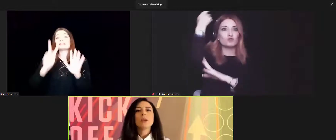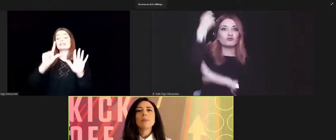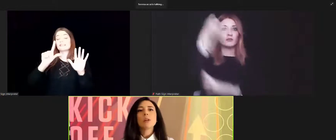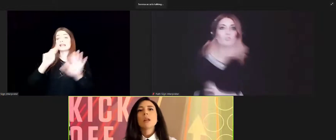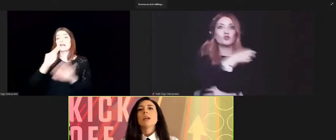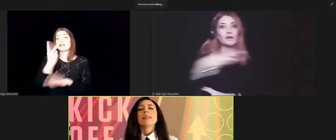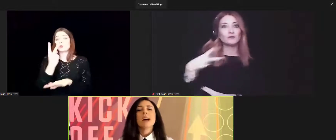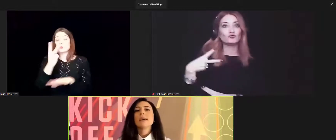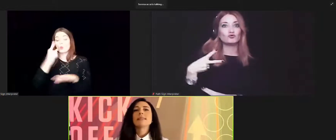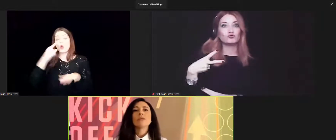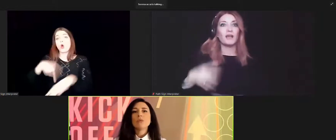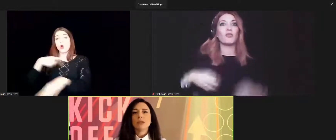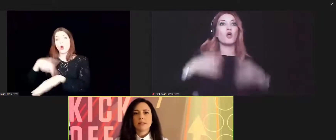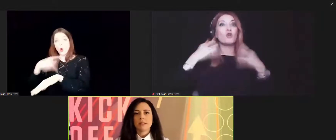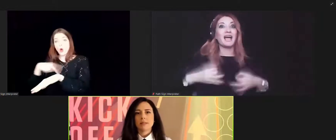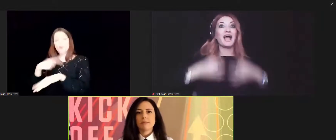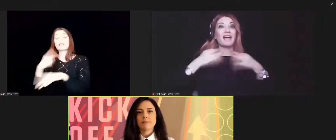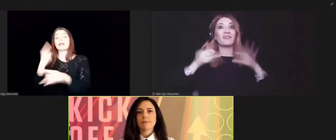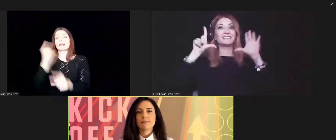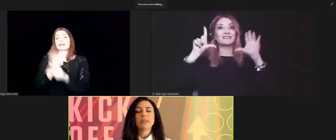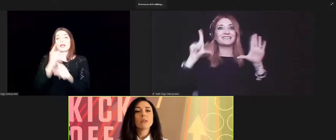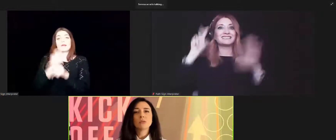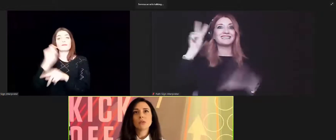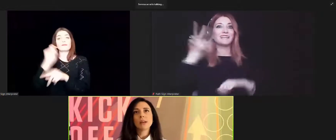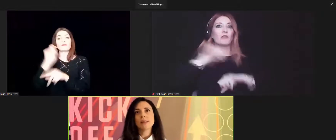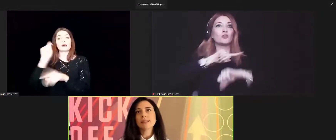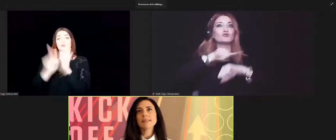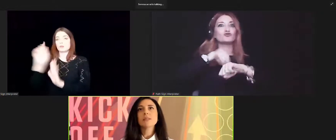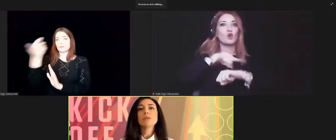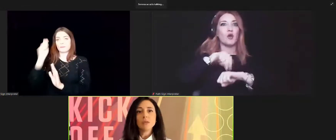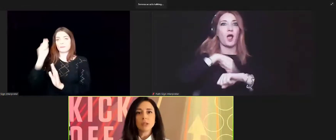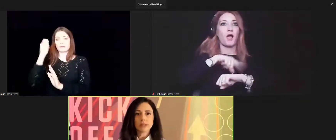of people doesn't do it